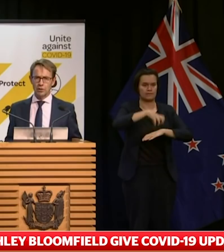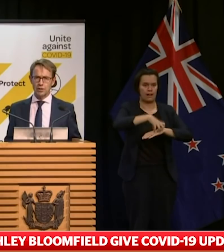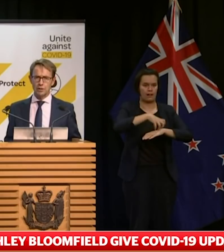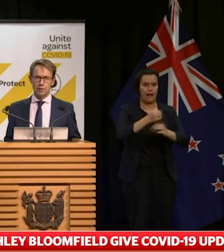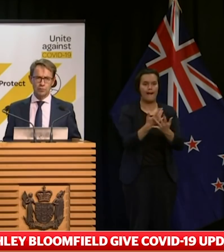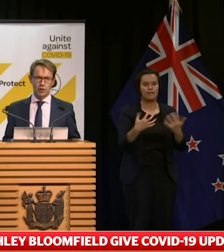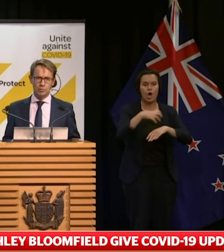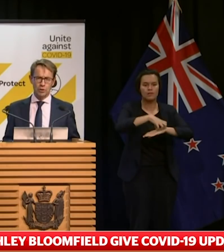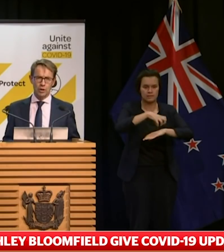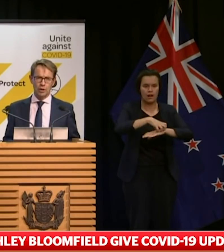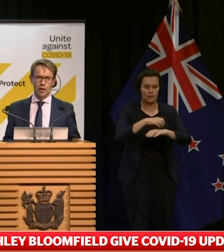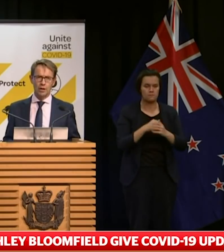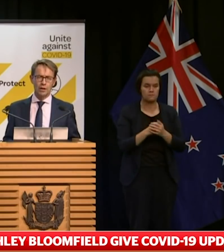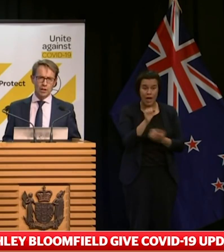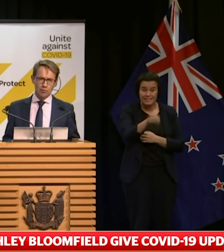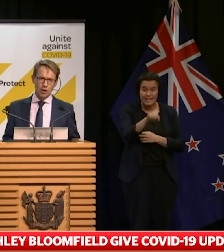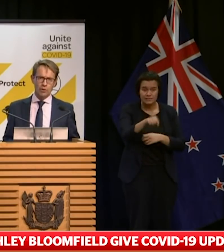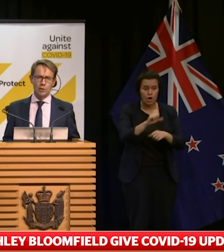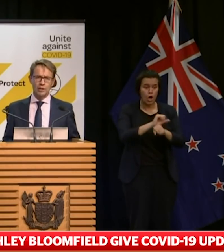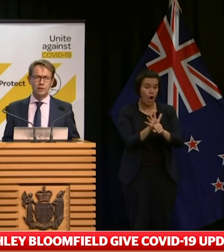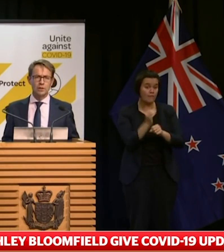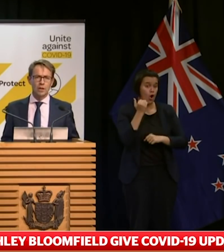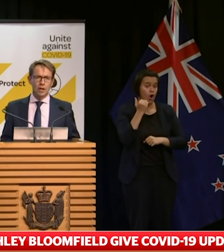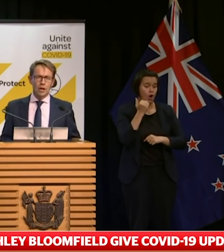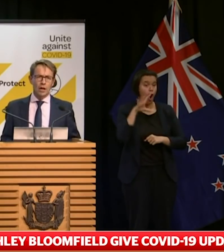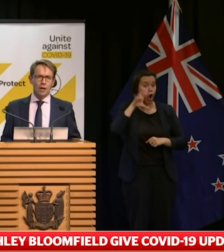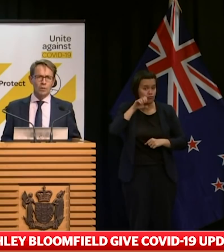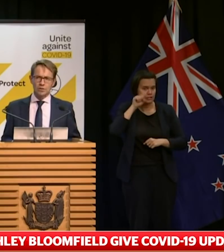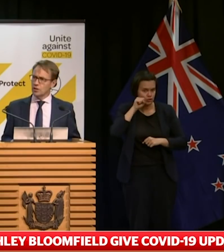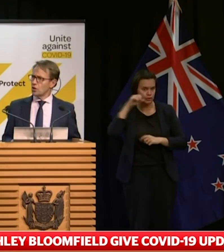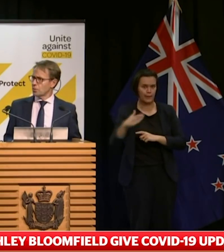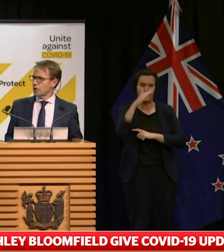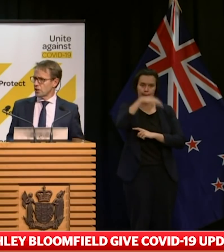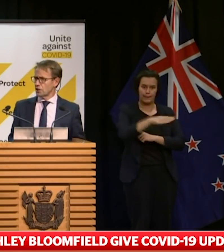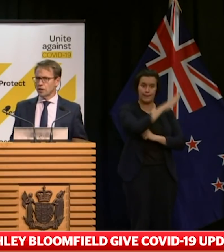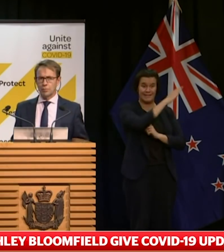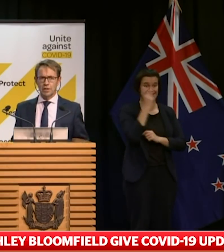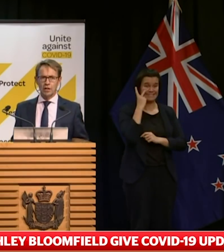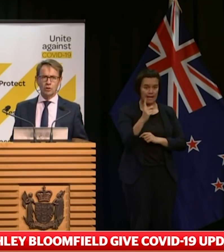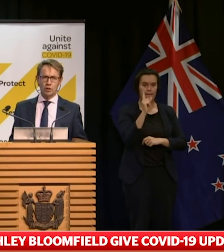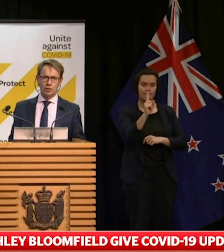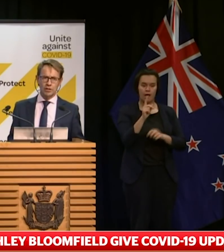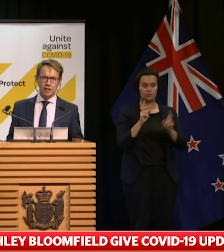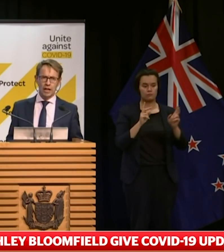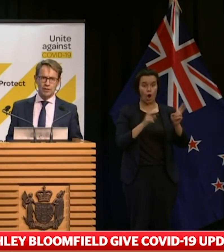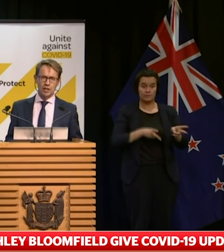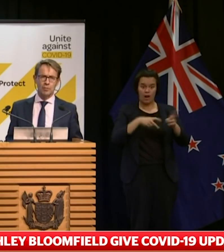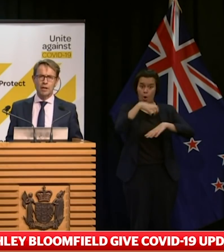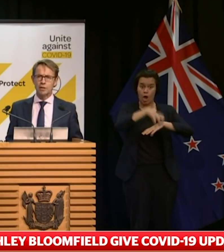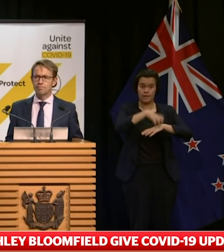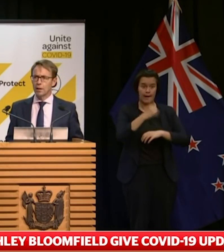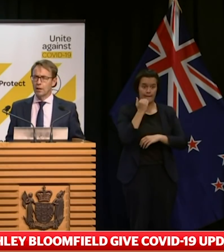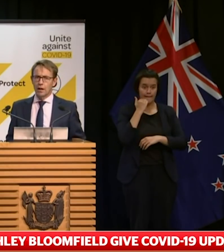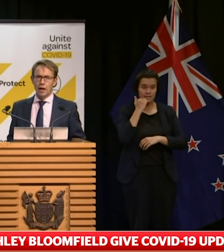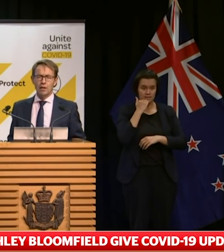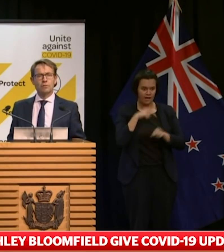are increasing and have got up to quite a high level over the weekend, we can see the hospitalisation numbers are not increasing at the same